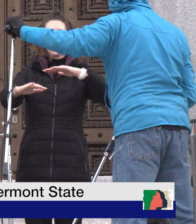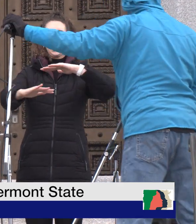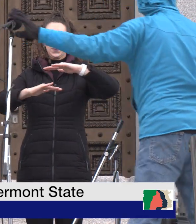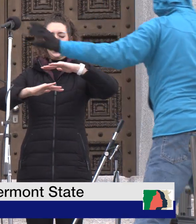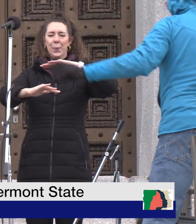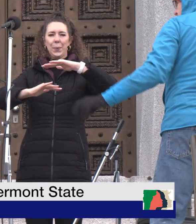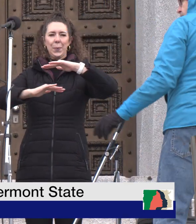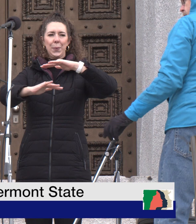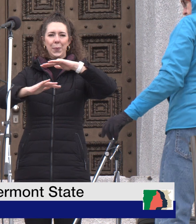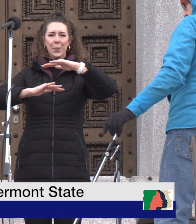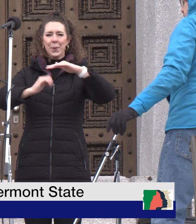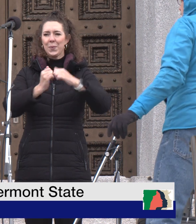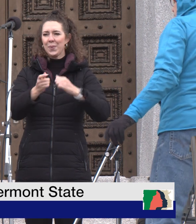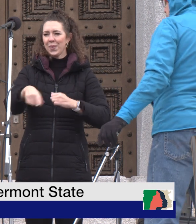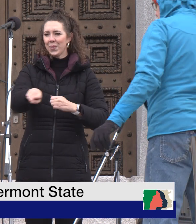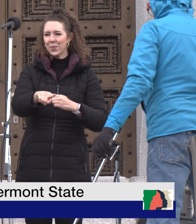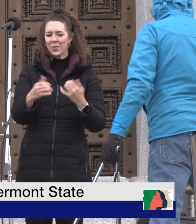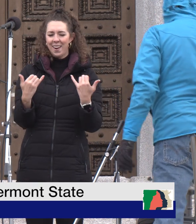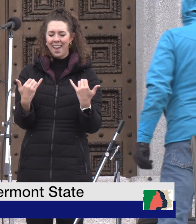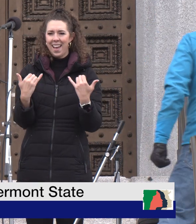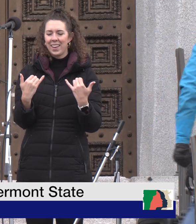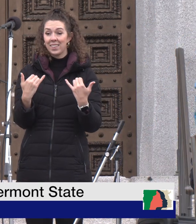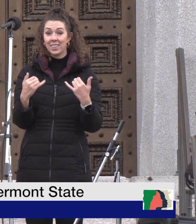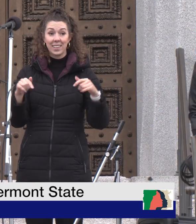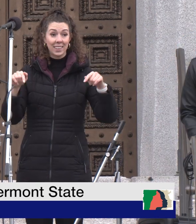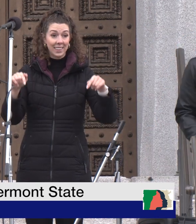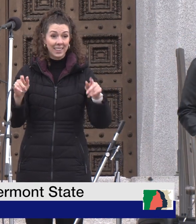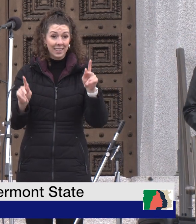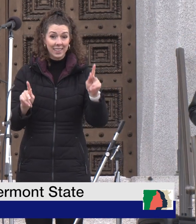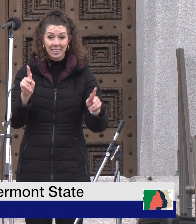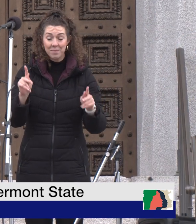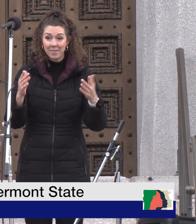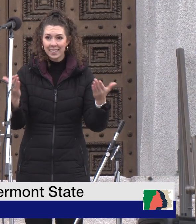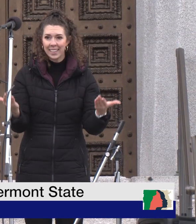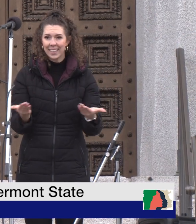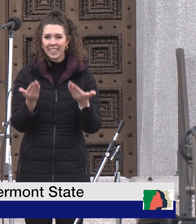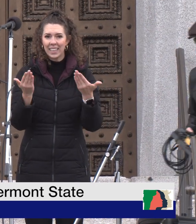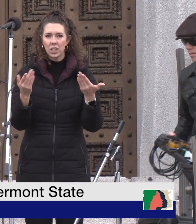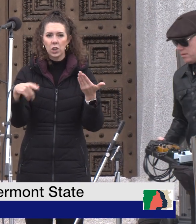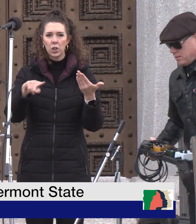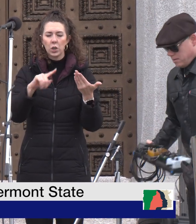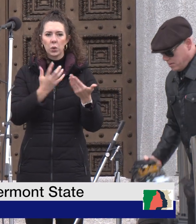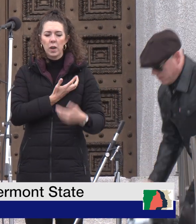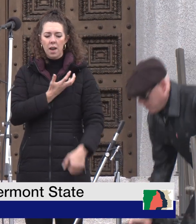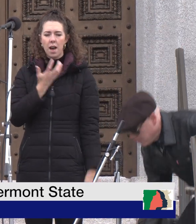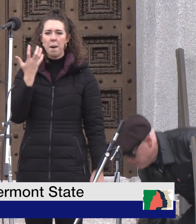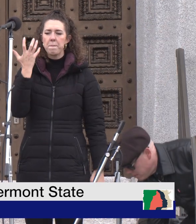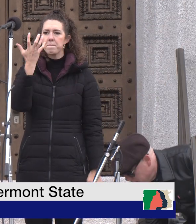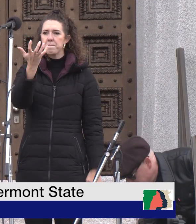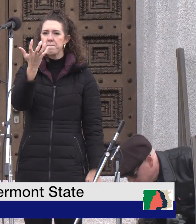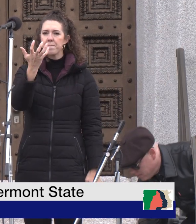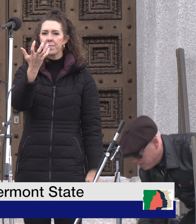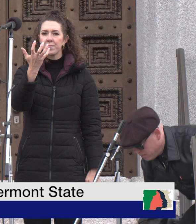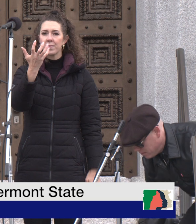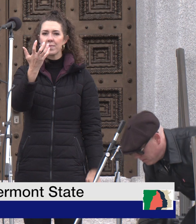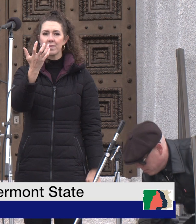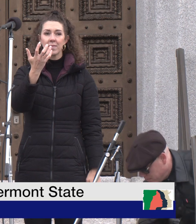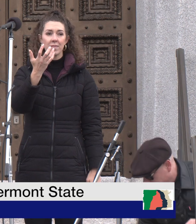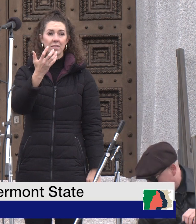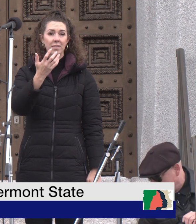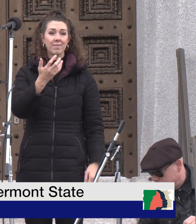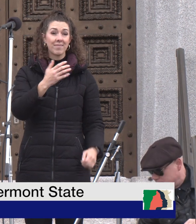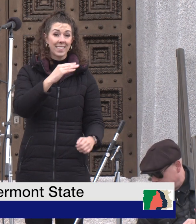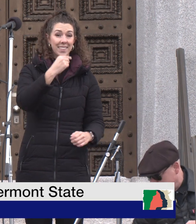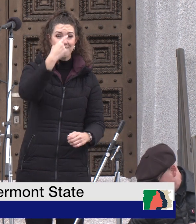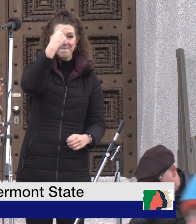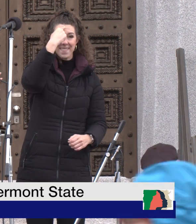amongst all of you right now. This is a crowd of people who are leading with their hearts as well as their minds and